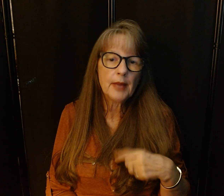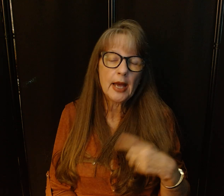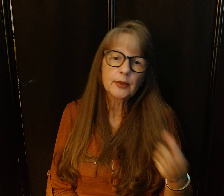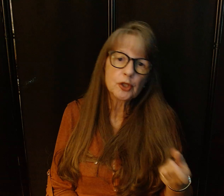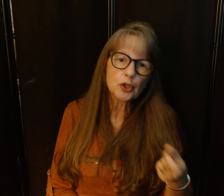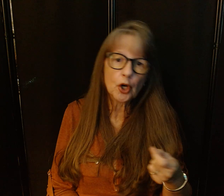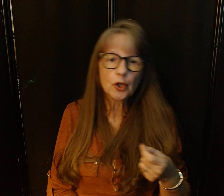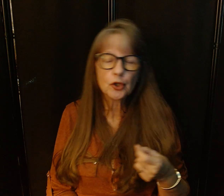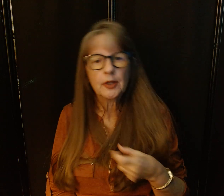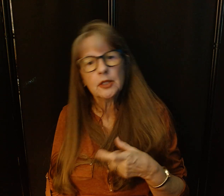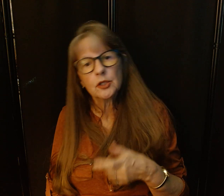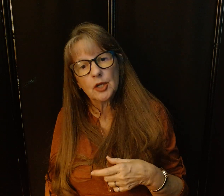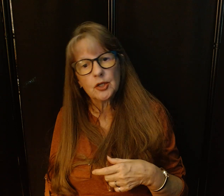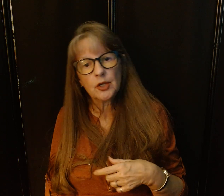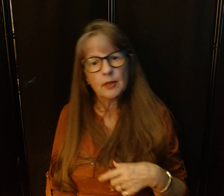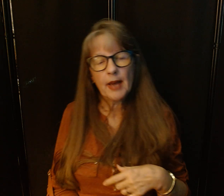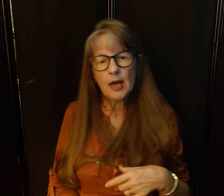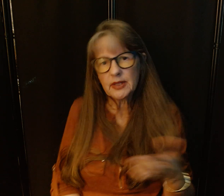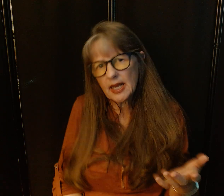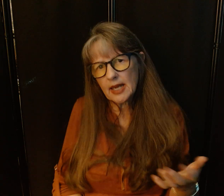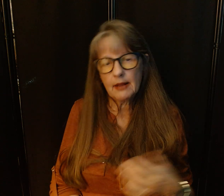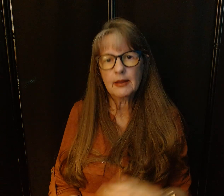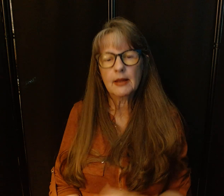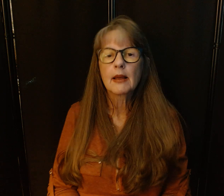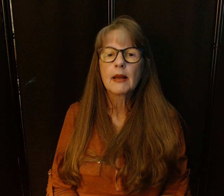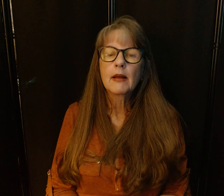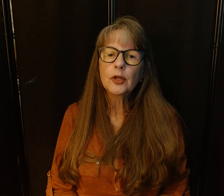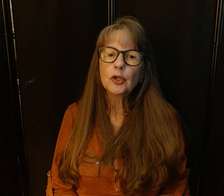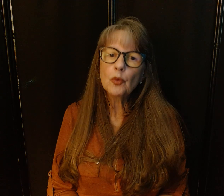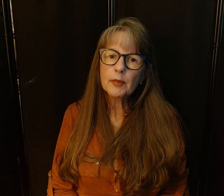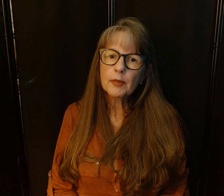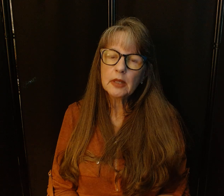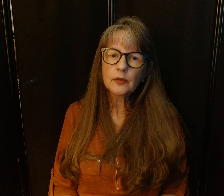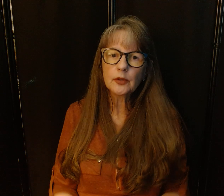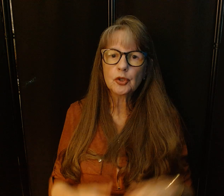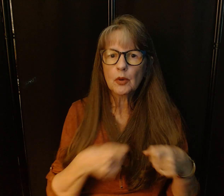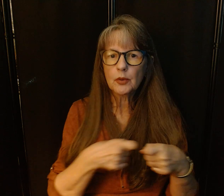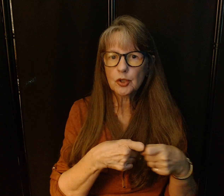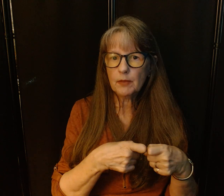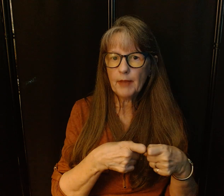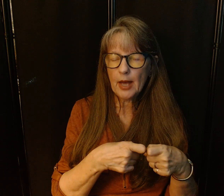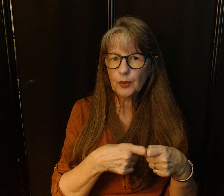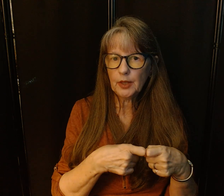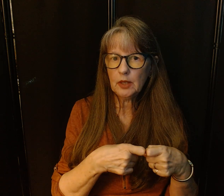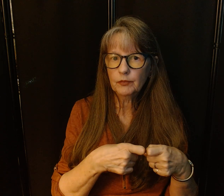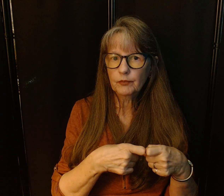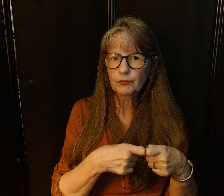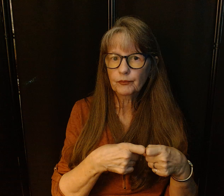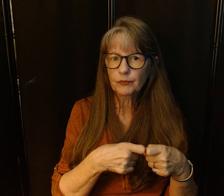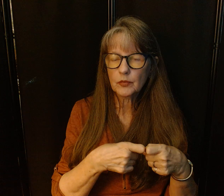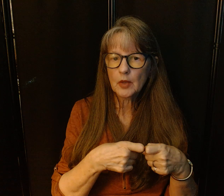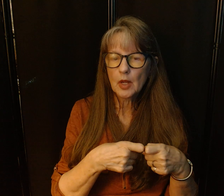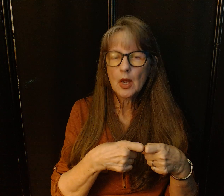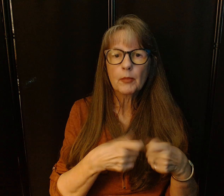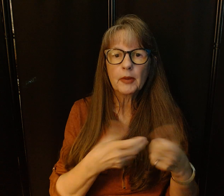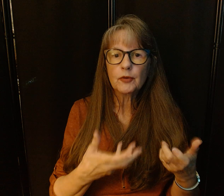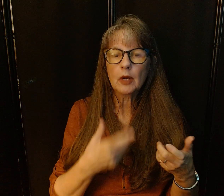battery's charged, or I need to change out the battery, that kind of thing, then you want to be clear that you know it's just a battery. But if you talk about, oh,